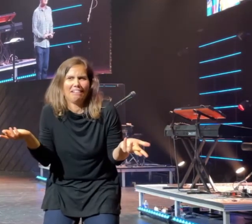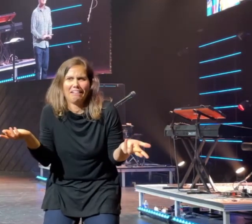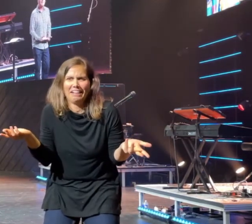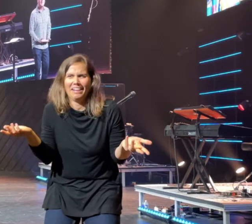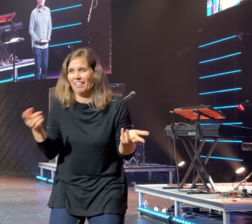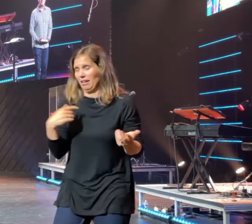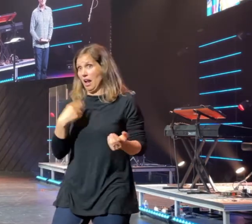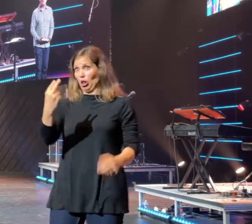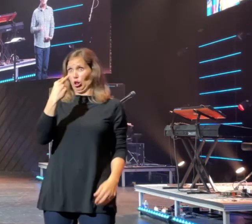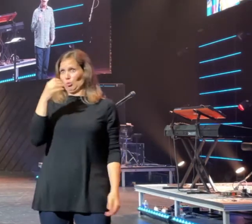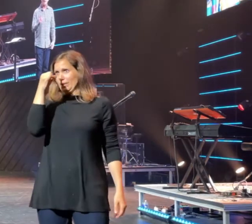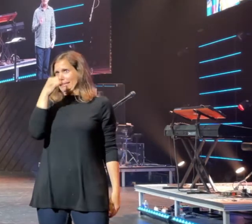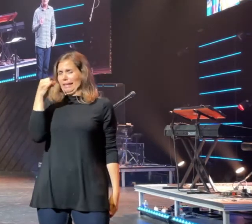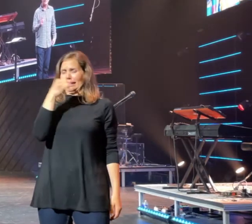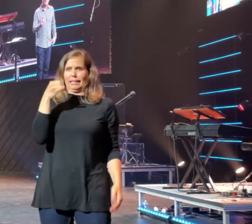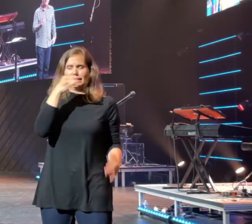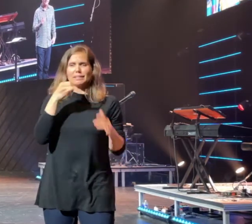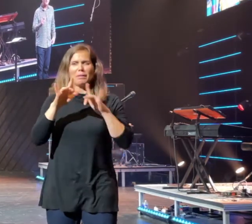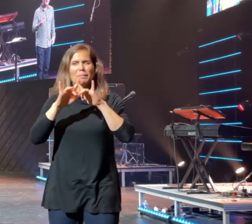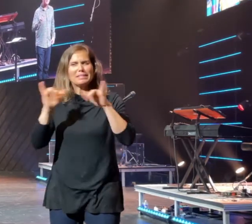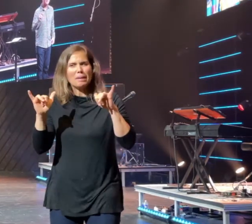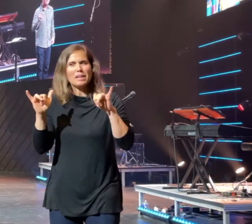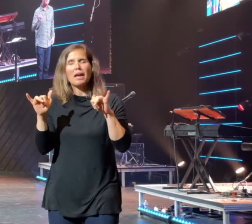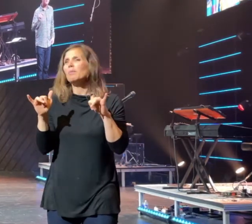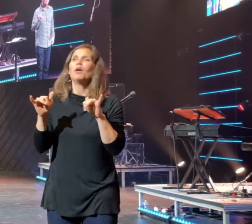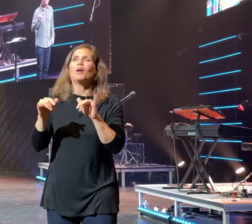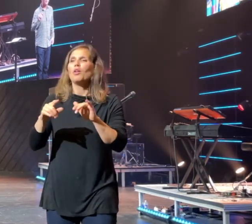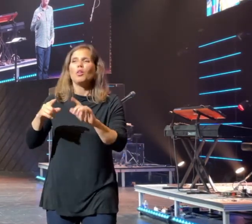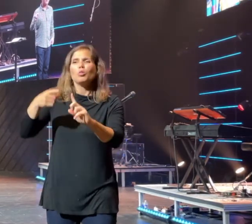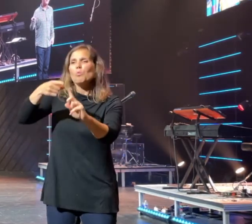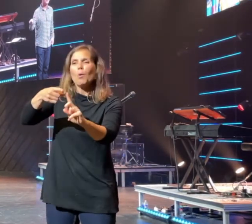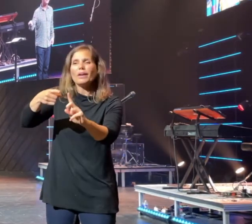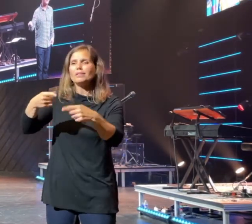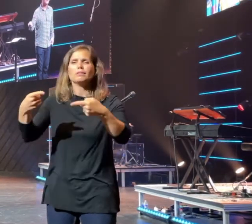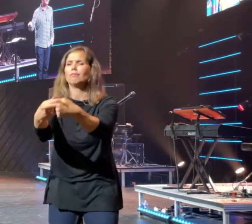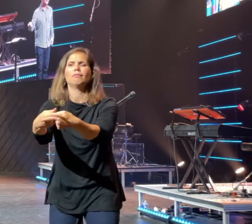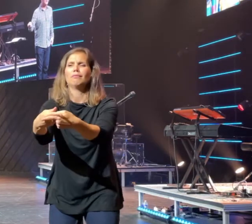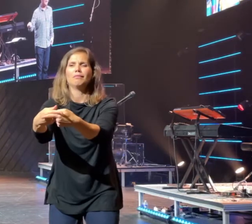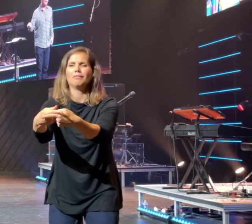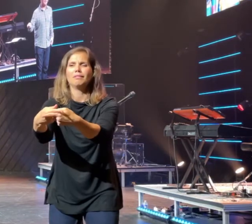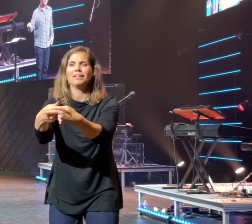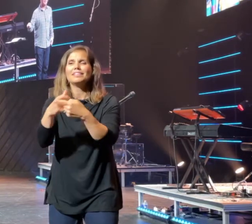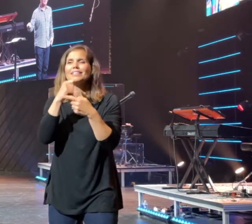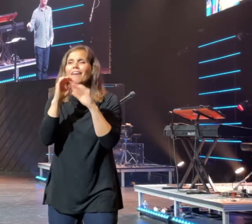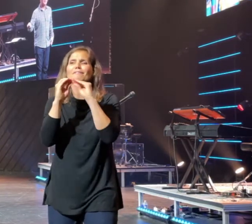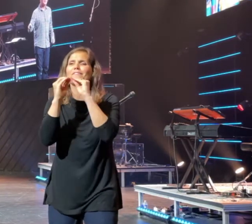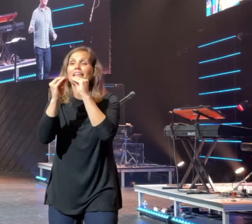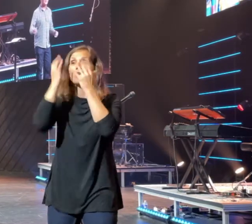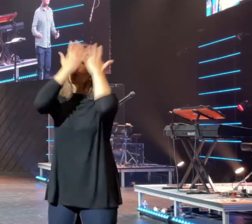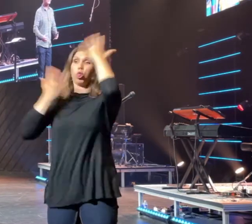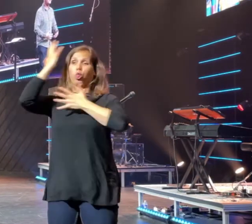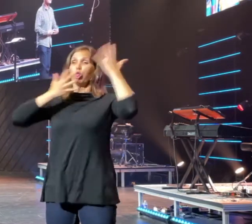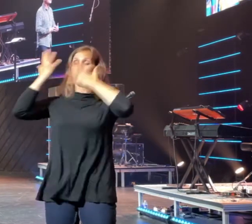look ridiculous, but it's actually working against the point that I'm going to make, which is